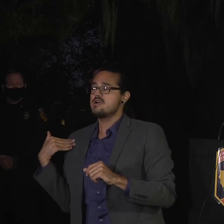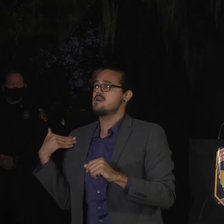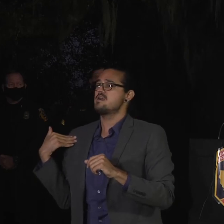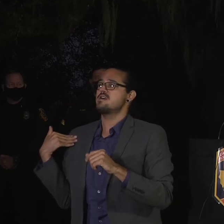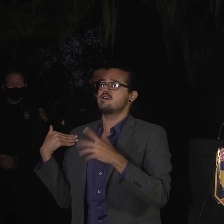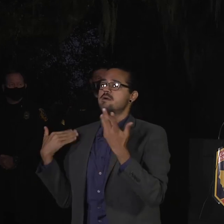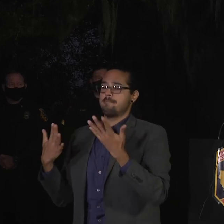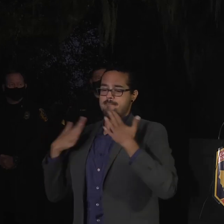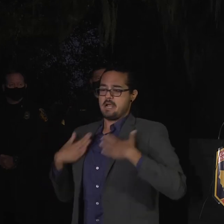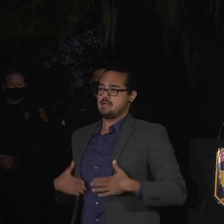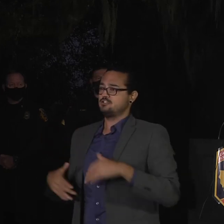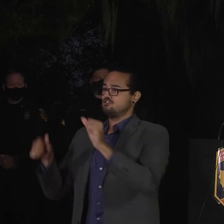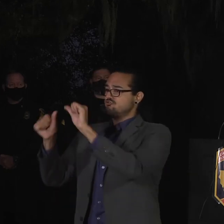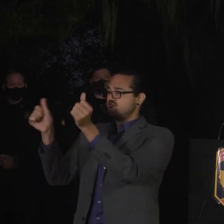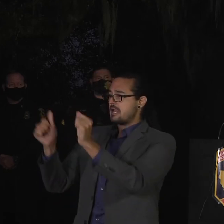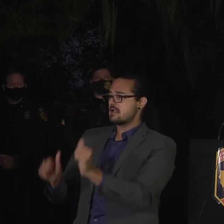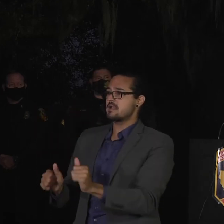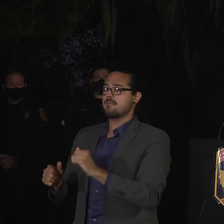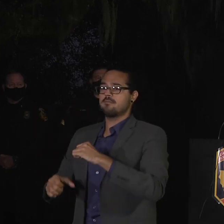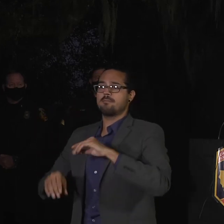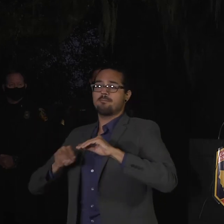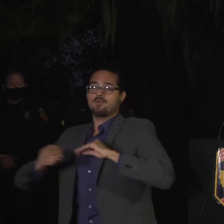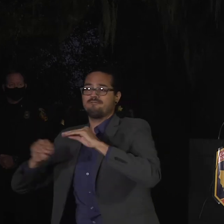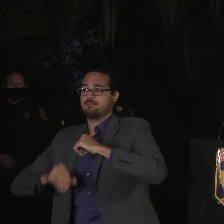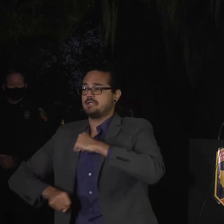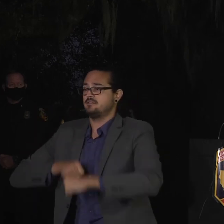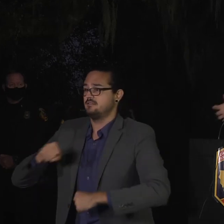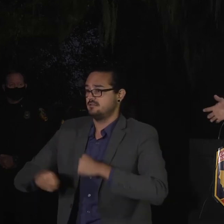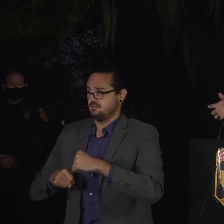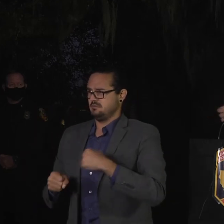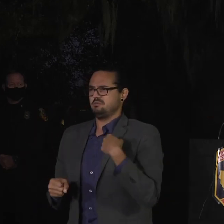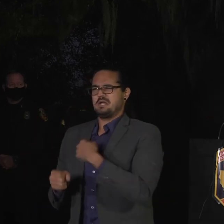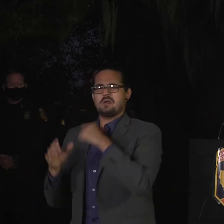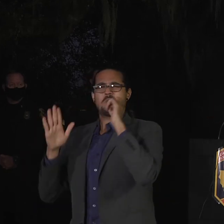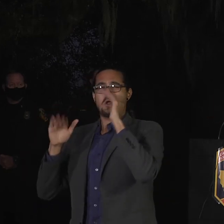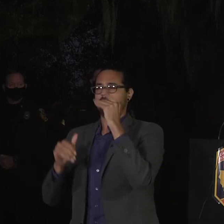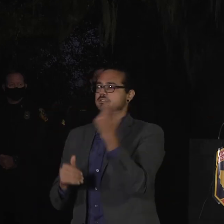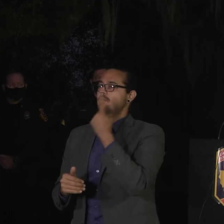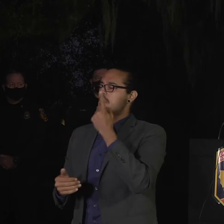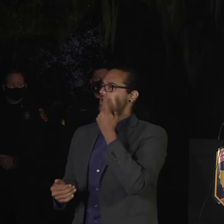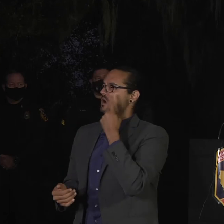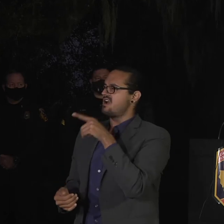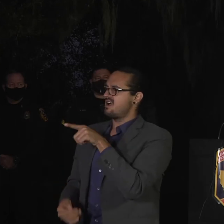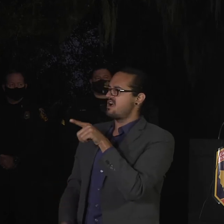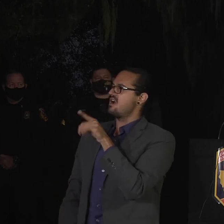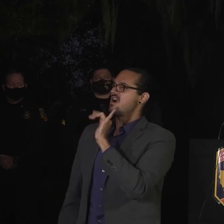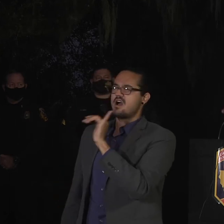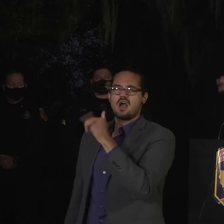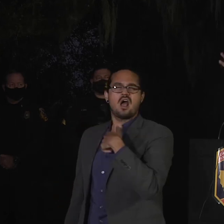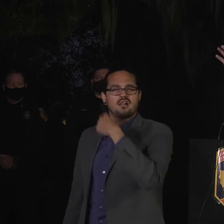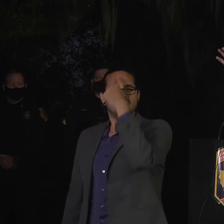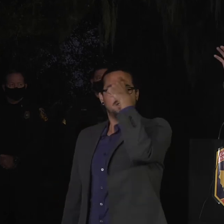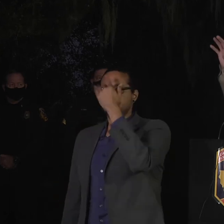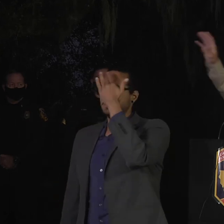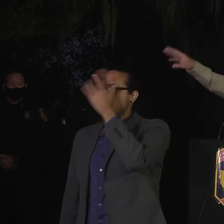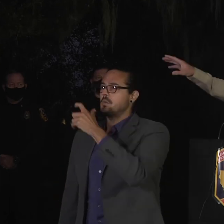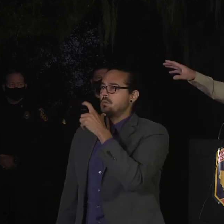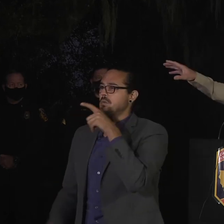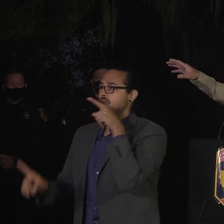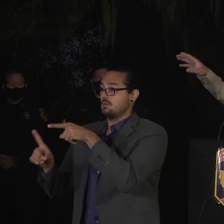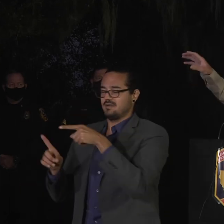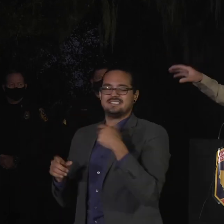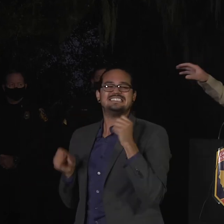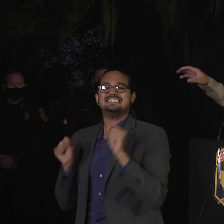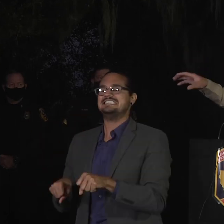build. You know, we're hoping that somebody sees that and says, hey, that looks like so-and-so. I can't wait to, I haven't touched base with